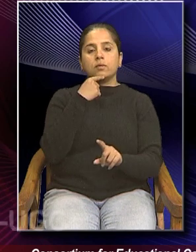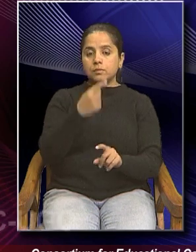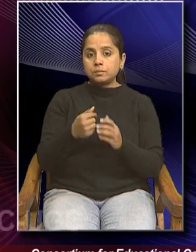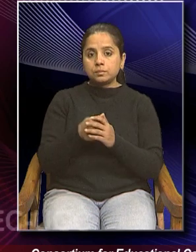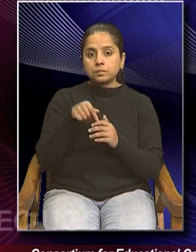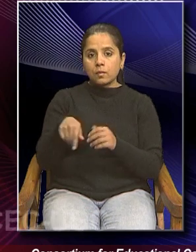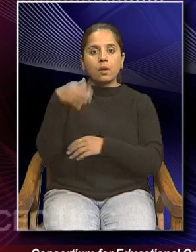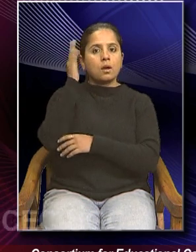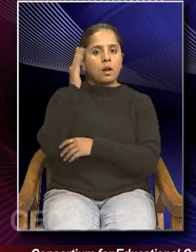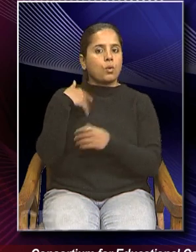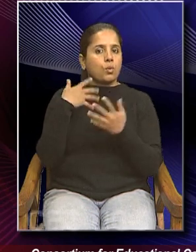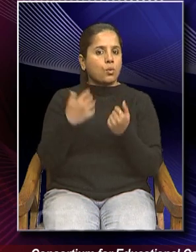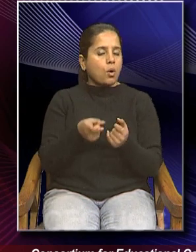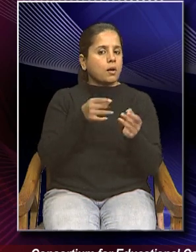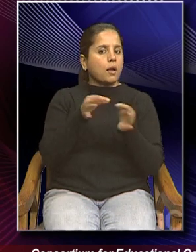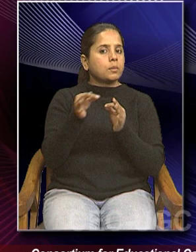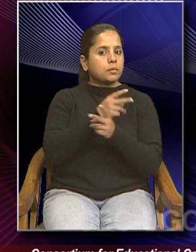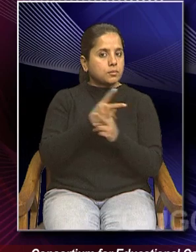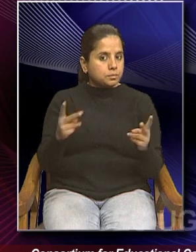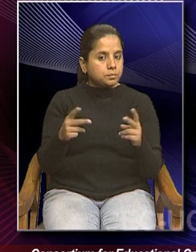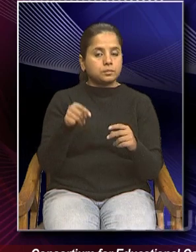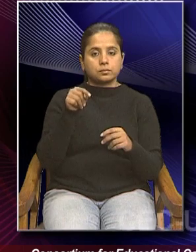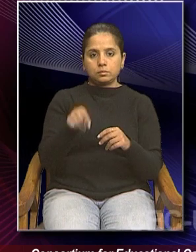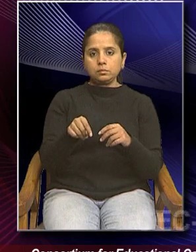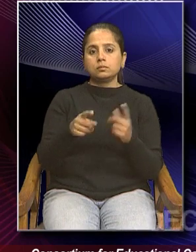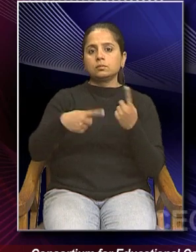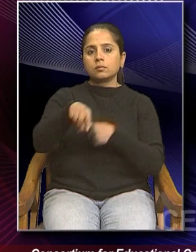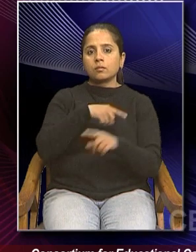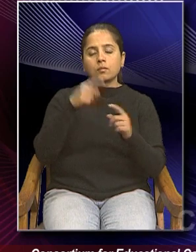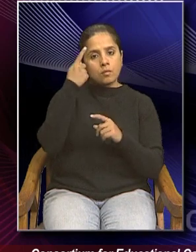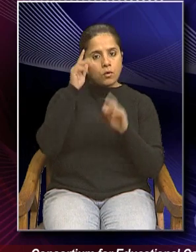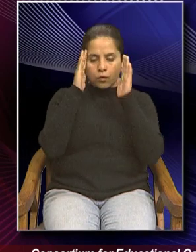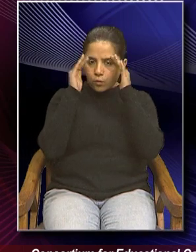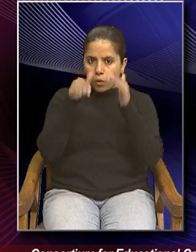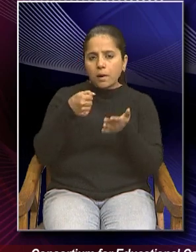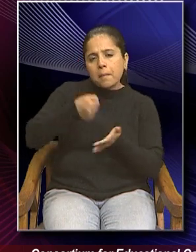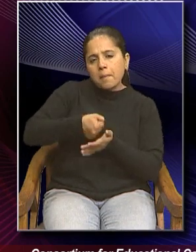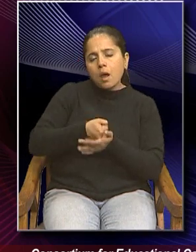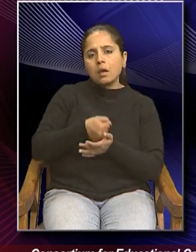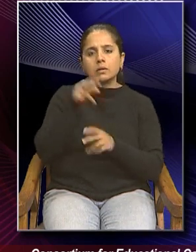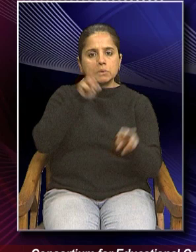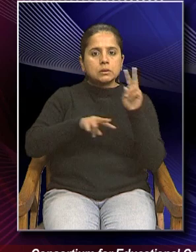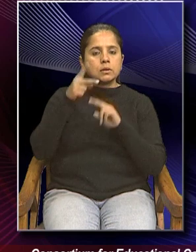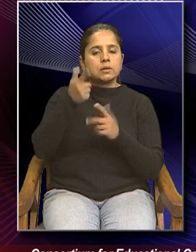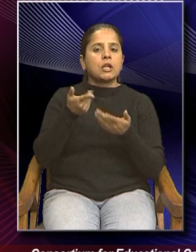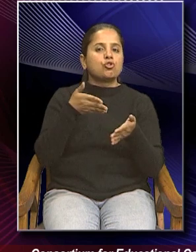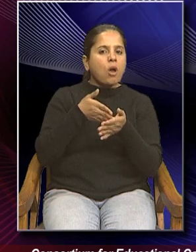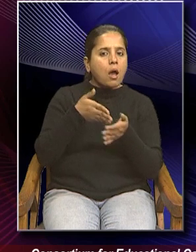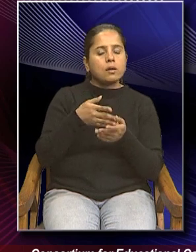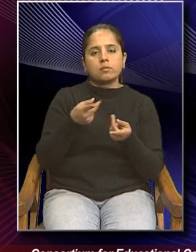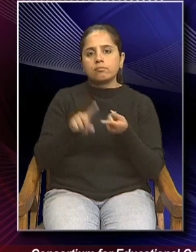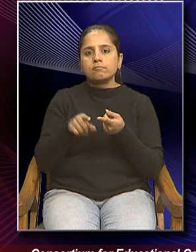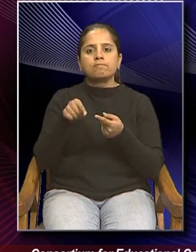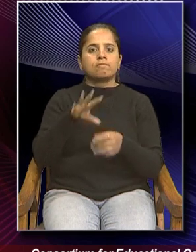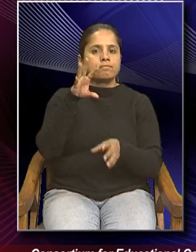this lecture seeks to lay out and for focus on the basic assumptions and challenges involved